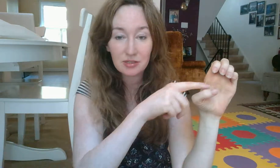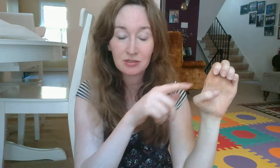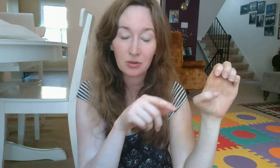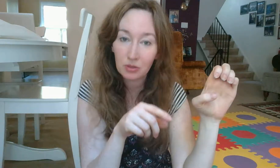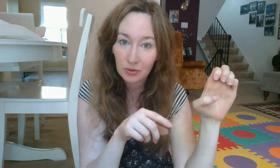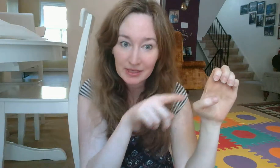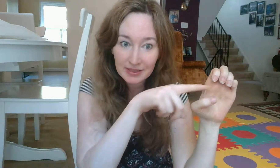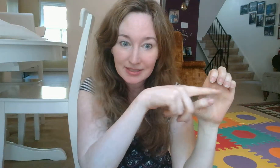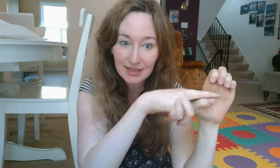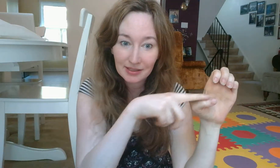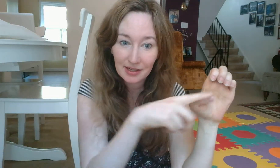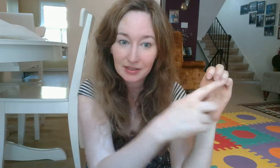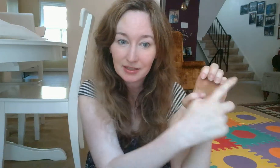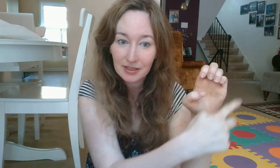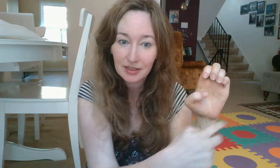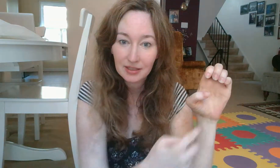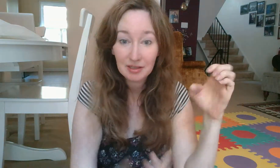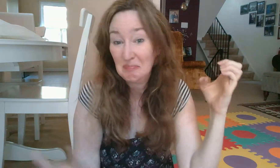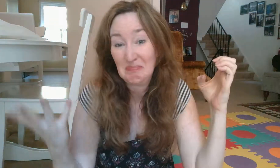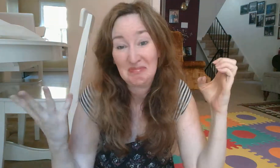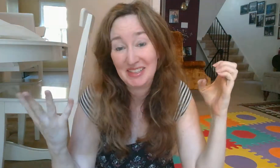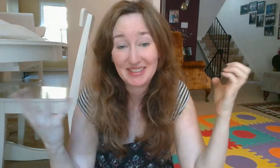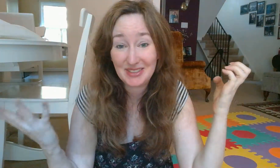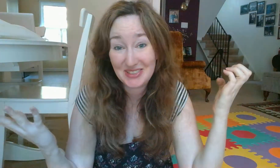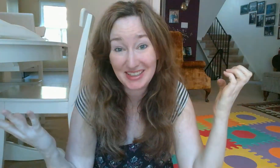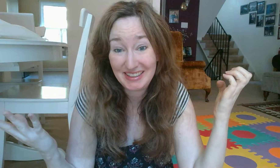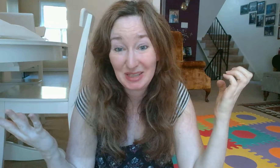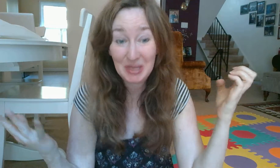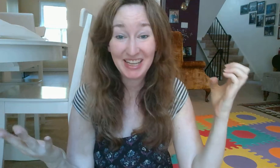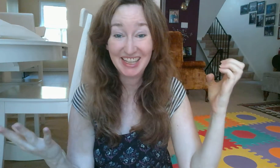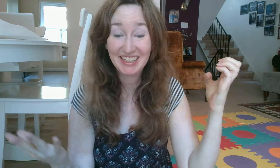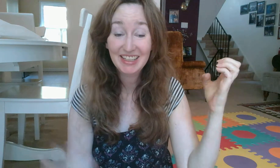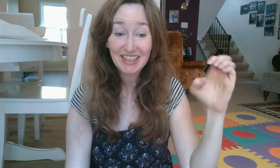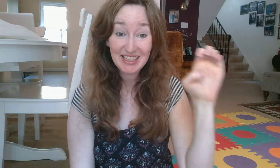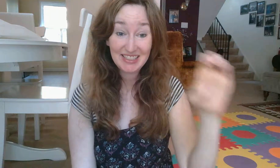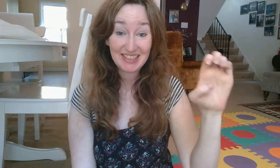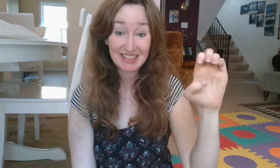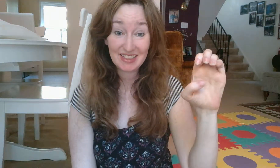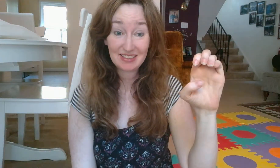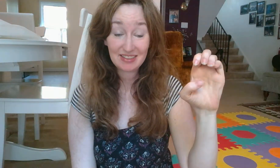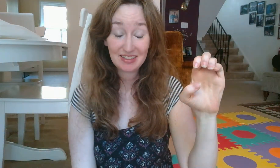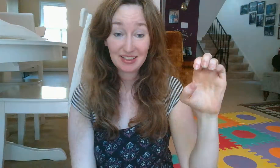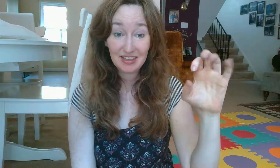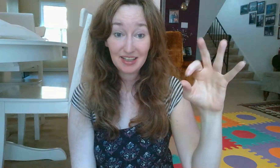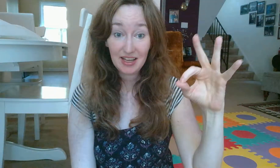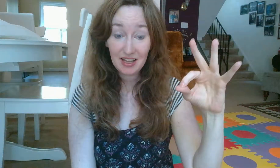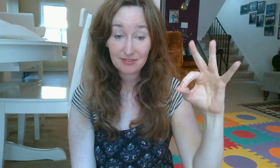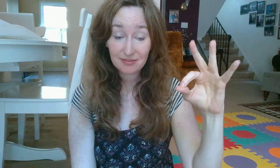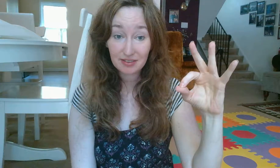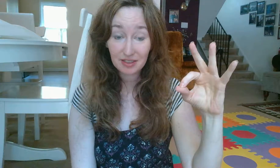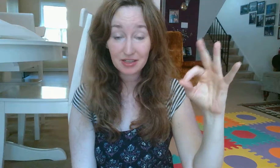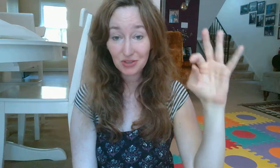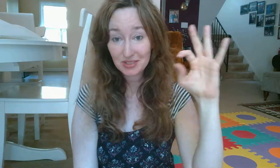does. You know how lowercase e has that line? It just looks like an E to me. That's E. F kind of looks